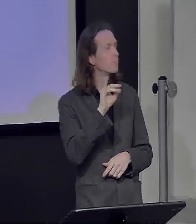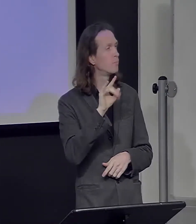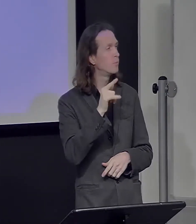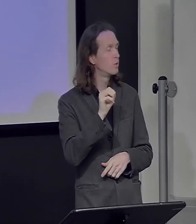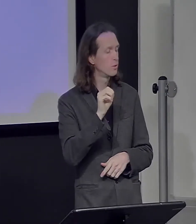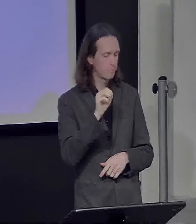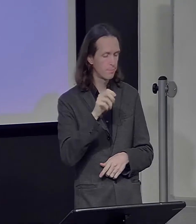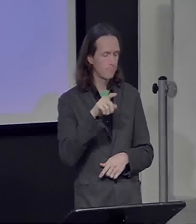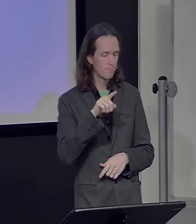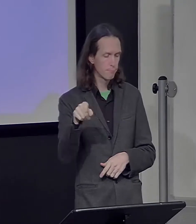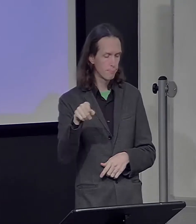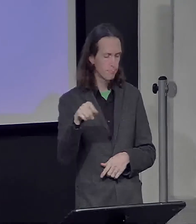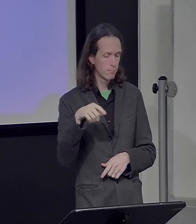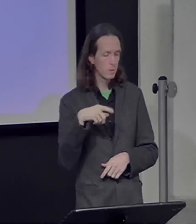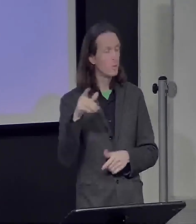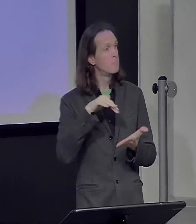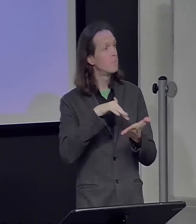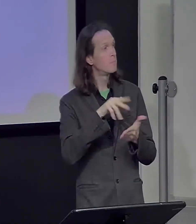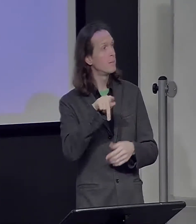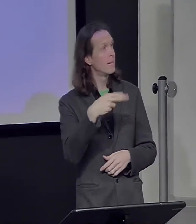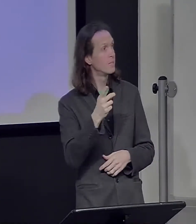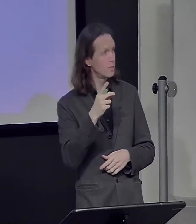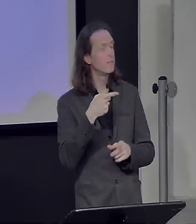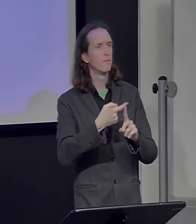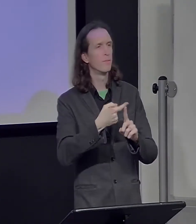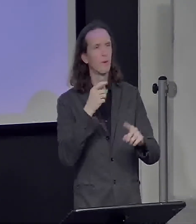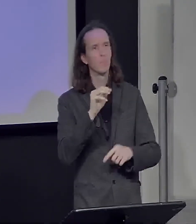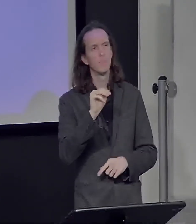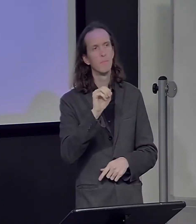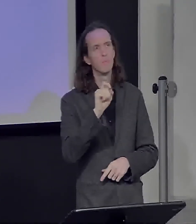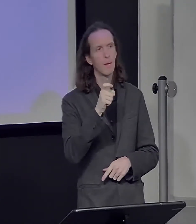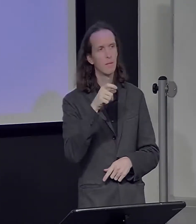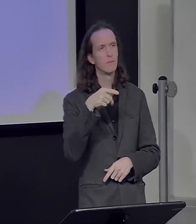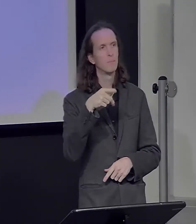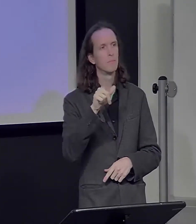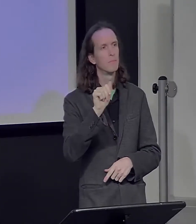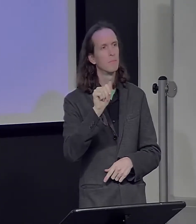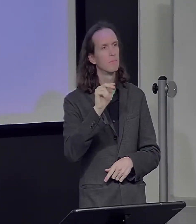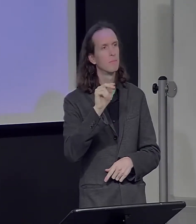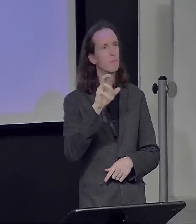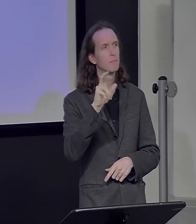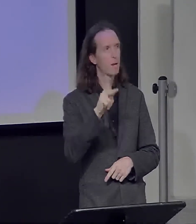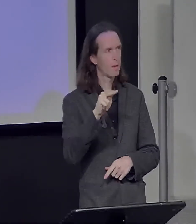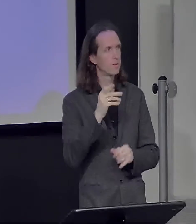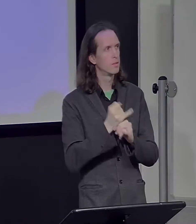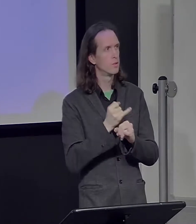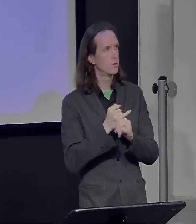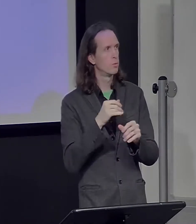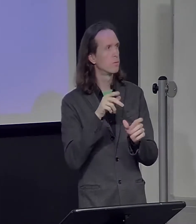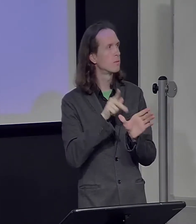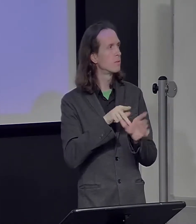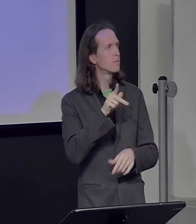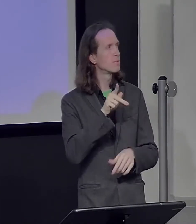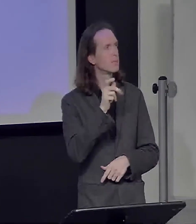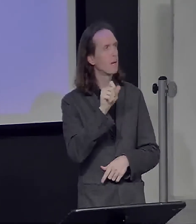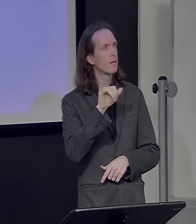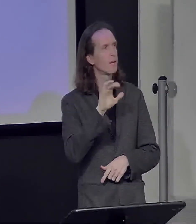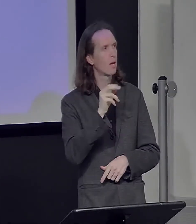and Cambridge and earned his PhD from the Max Planck Institute